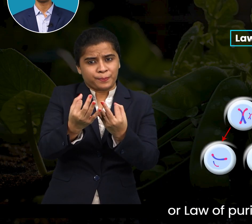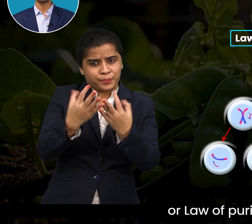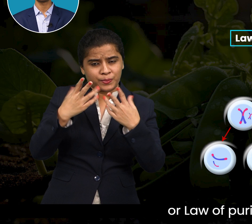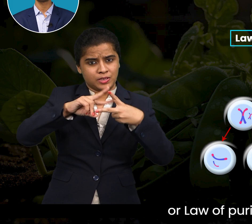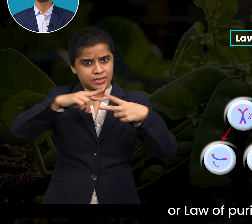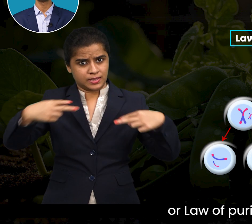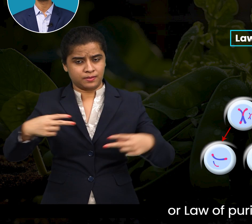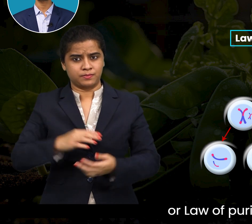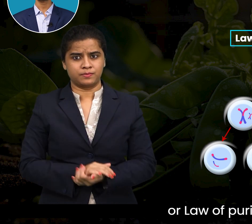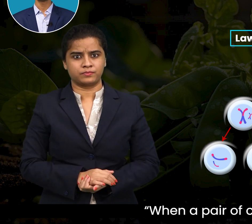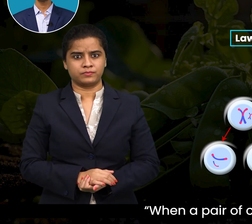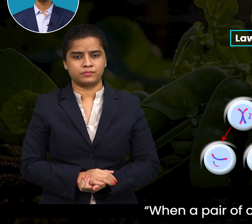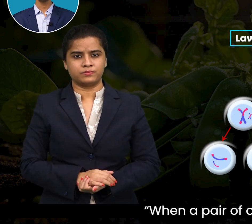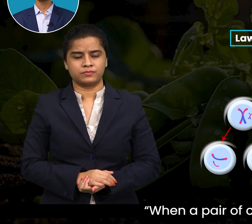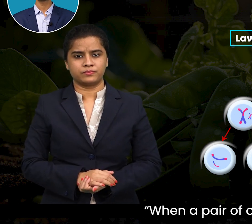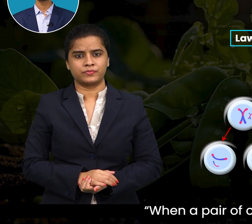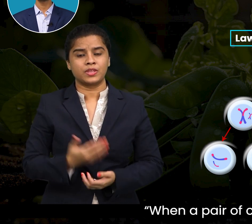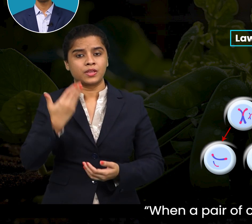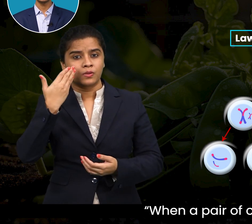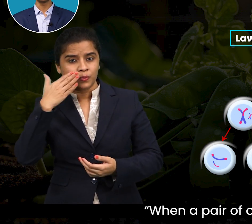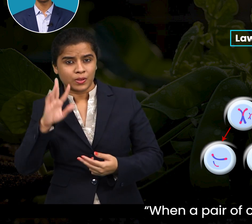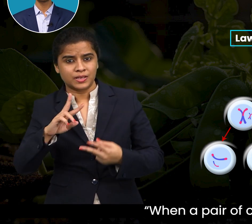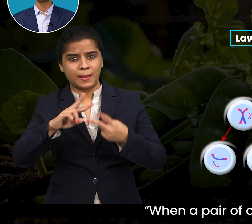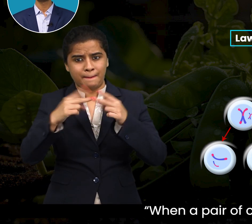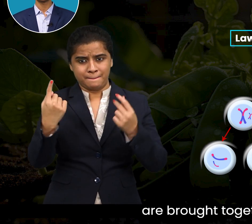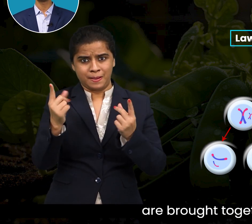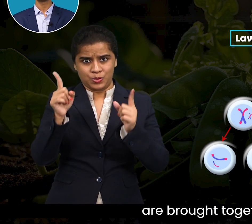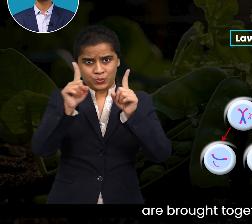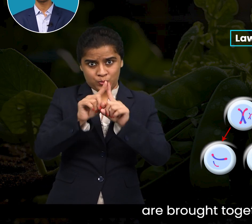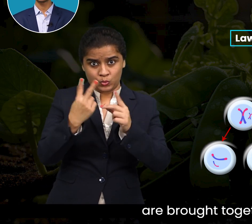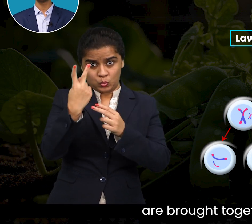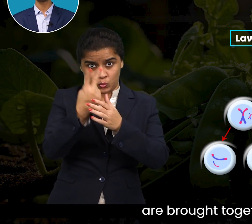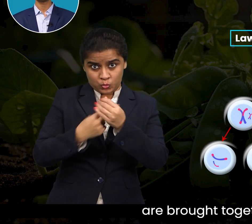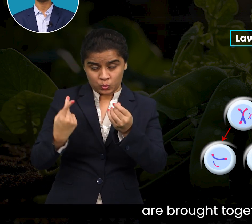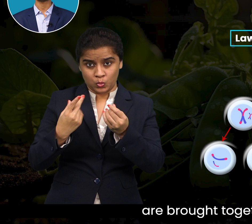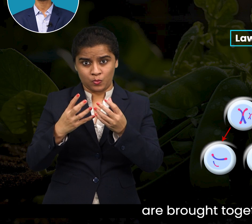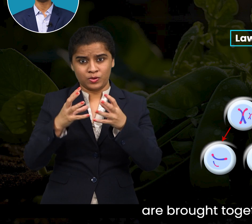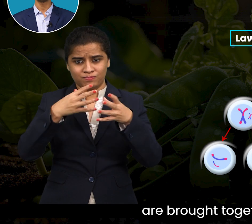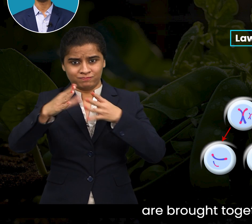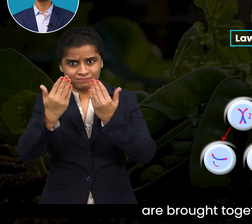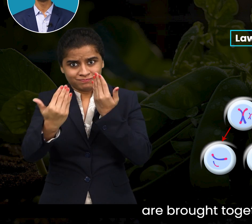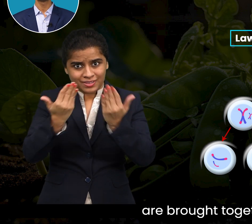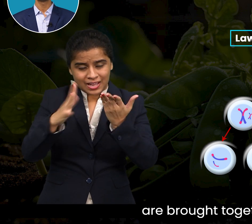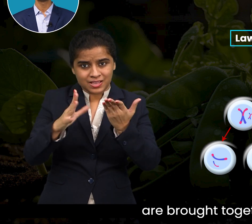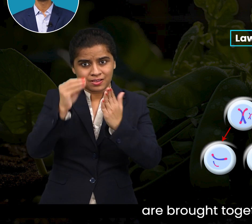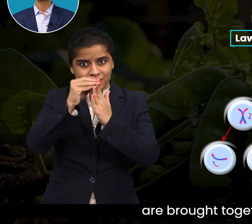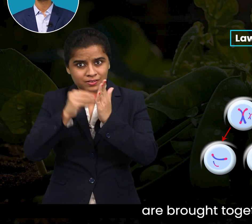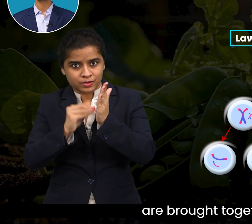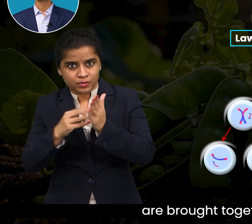purity of gametes. When a pair of contrasting factors are brought together in an F1 hybrid,